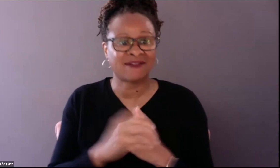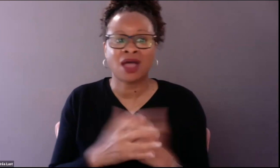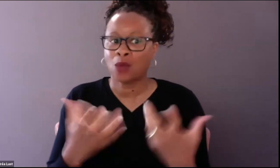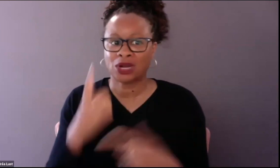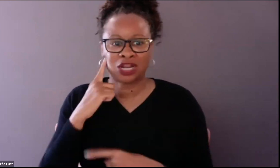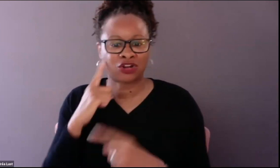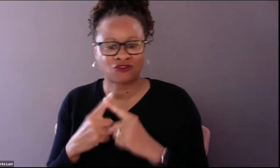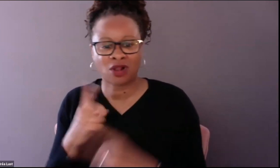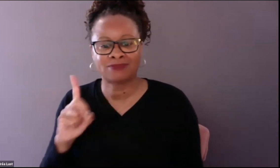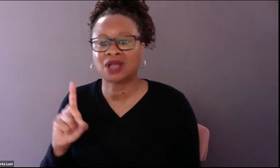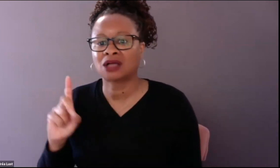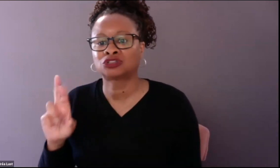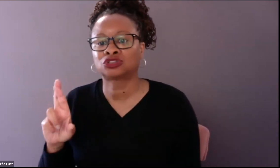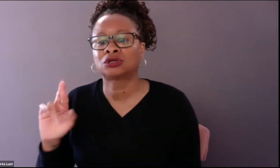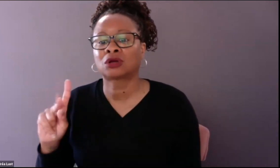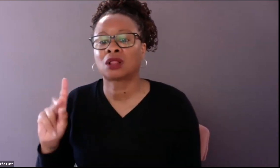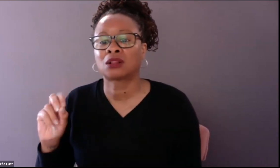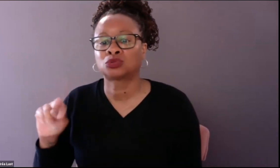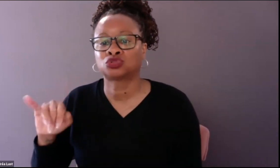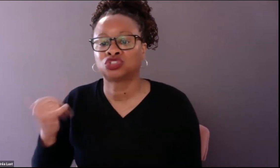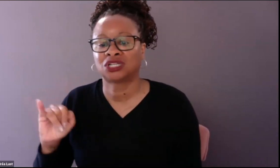and Jaime as well.